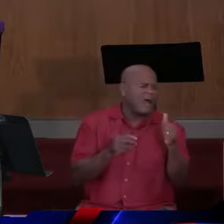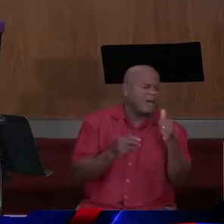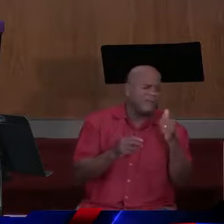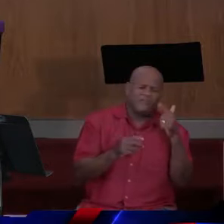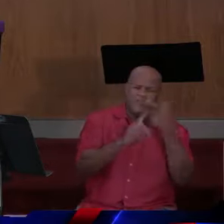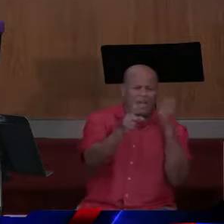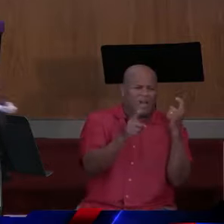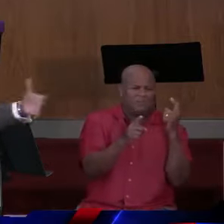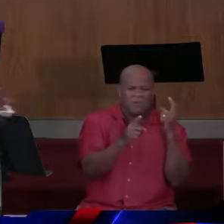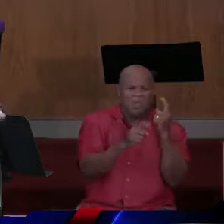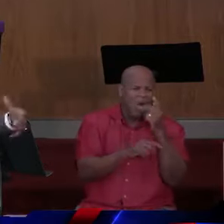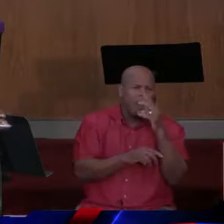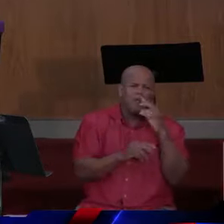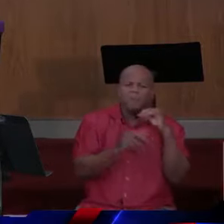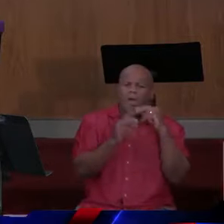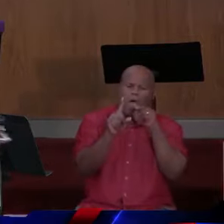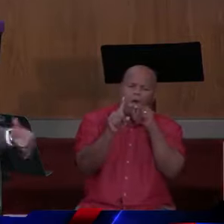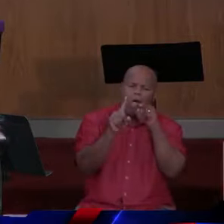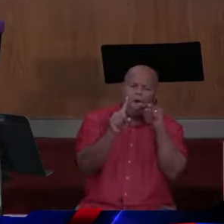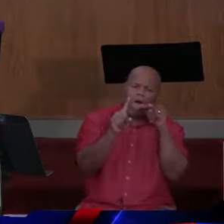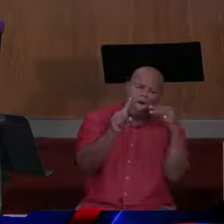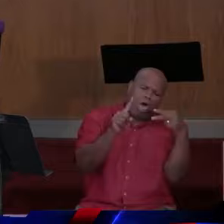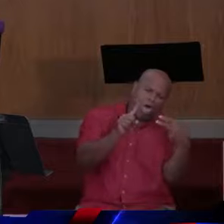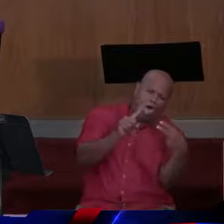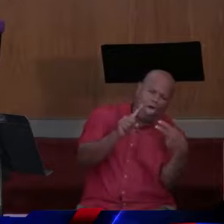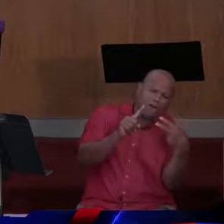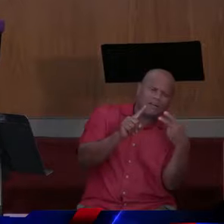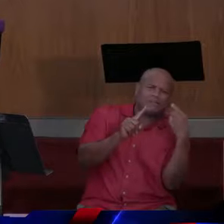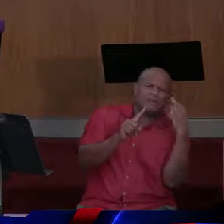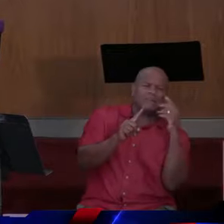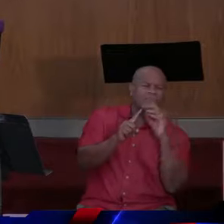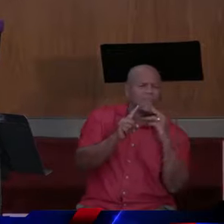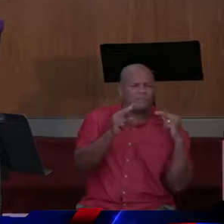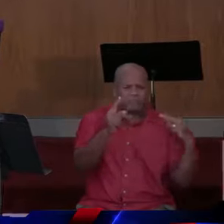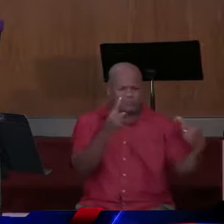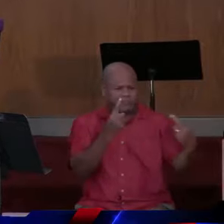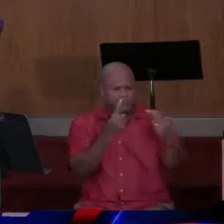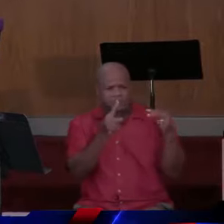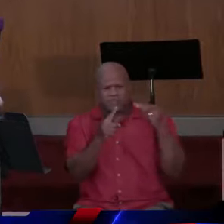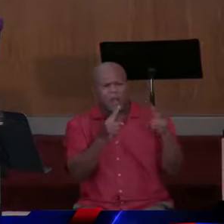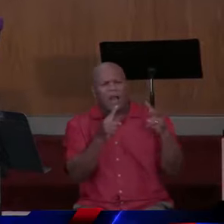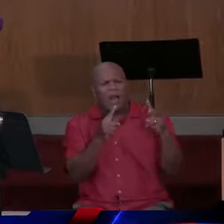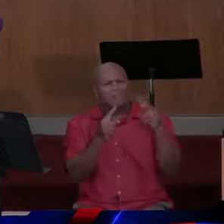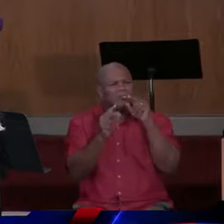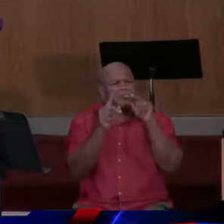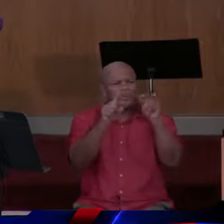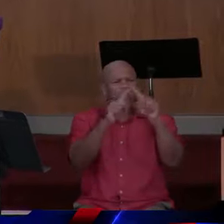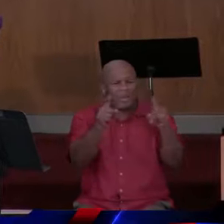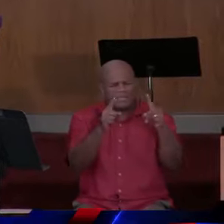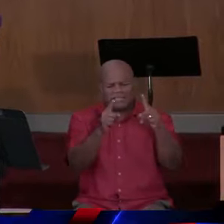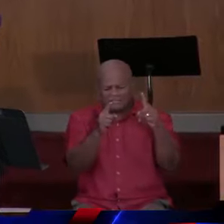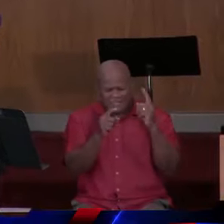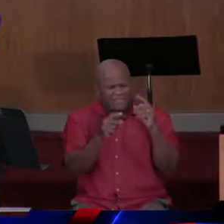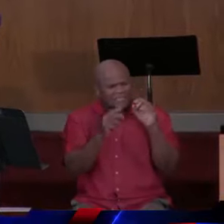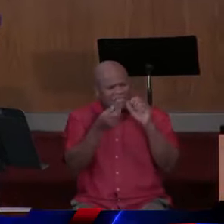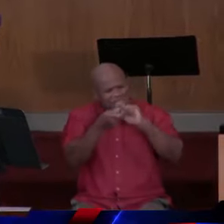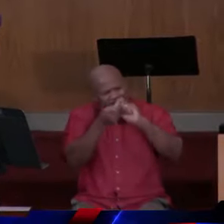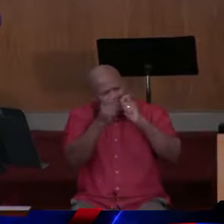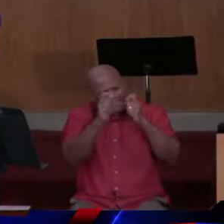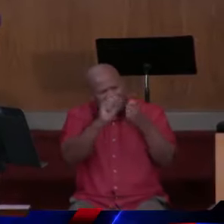out of a distorted view of the reality, but it's a synthesis of opposites that changes my